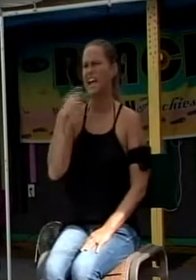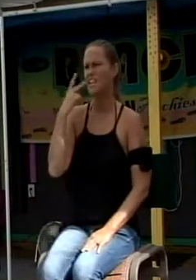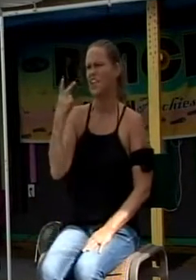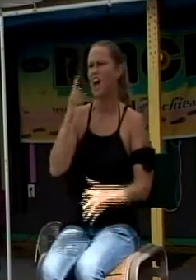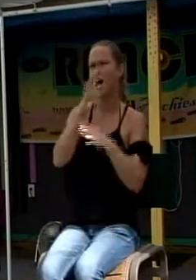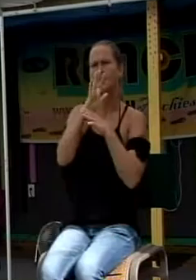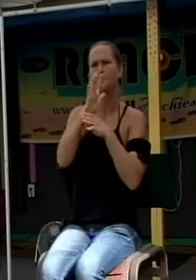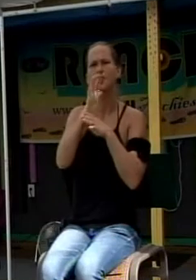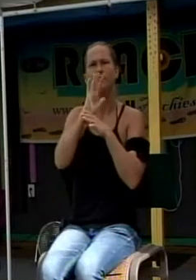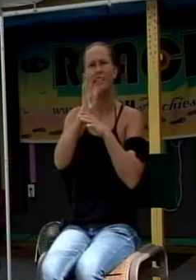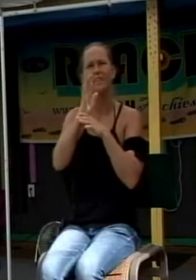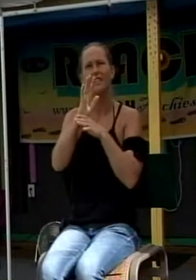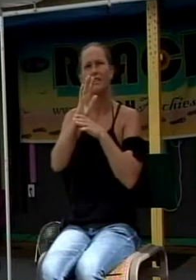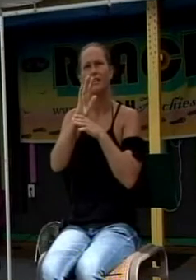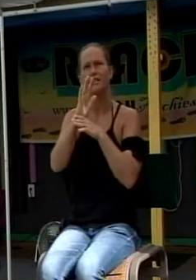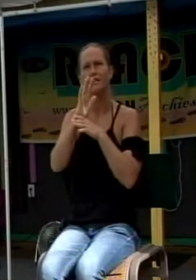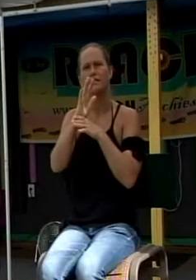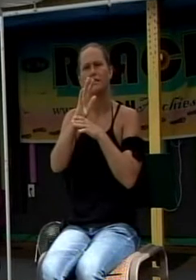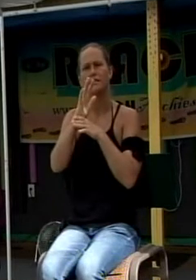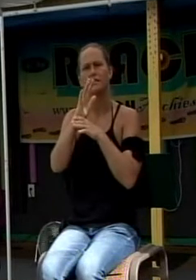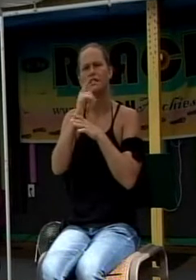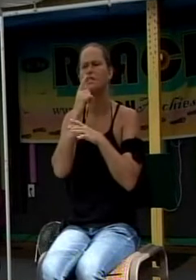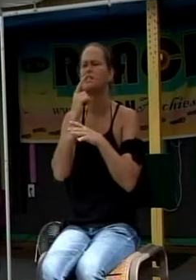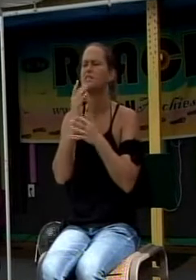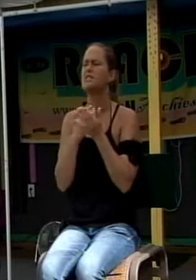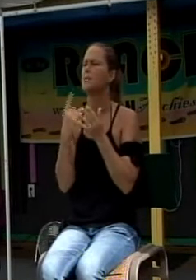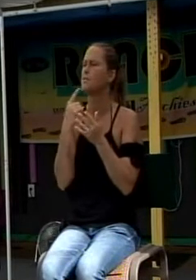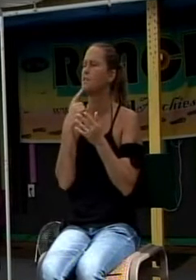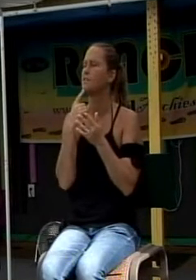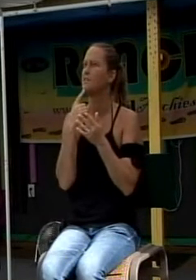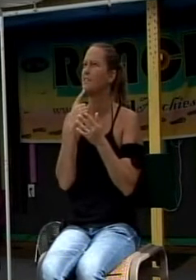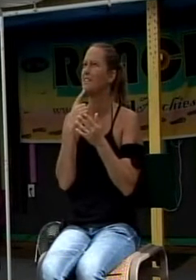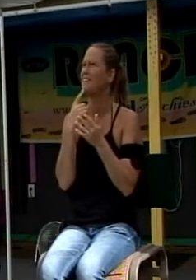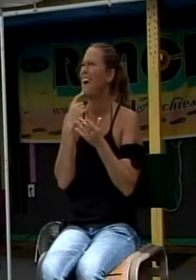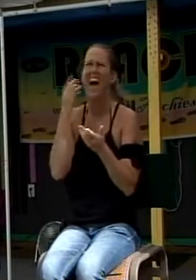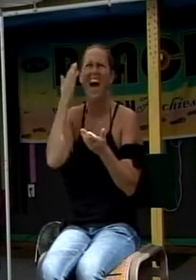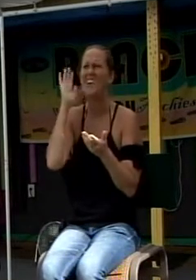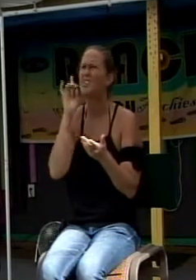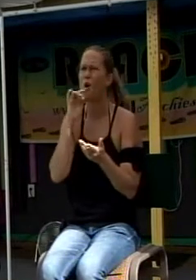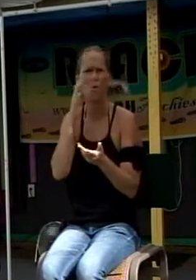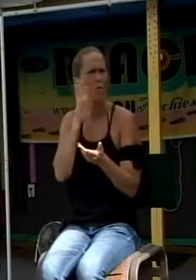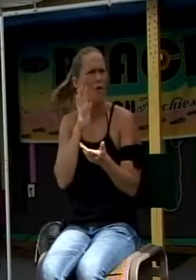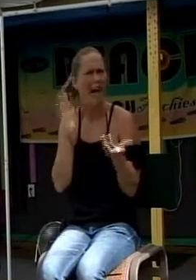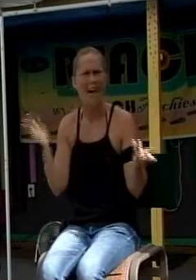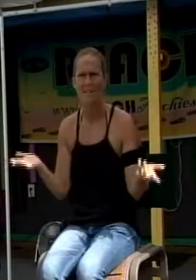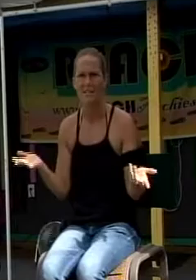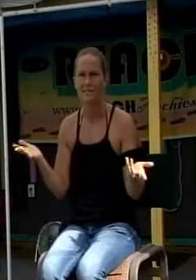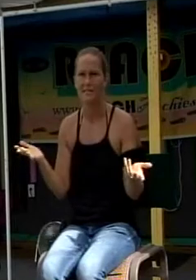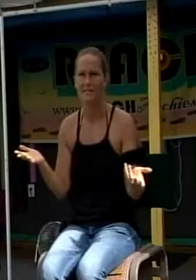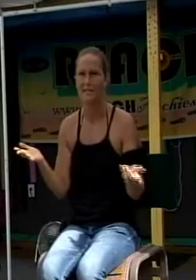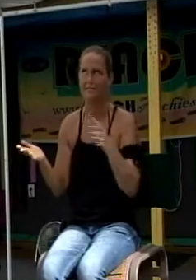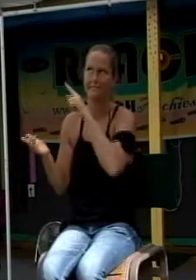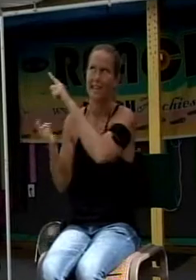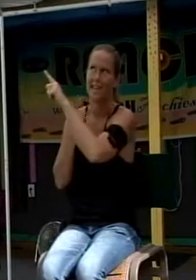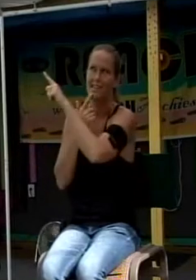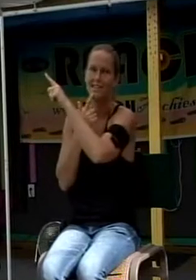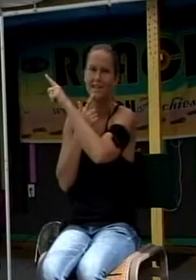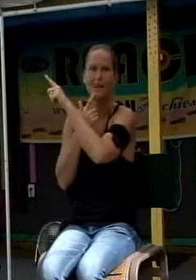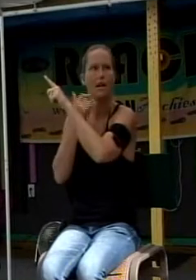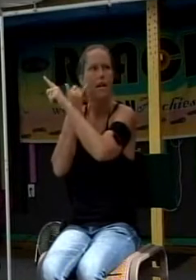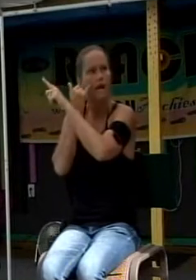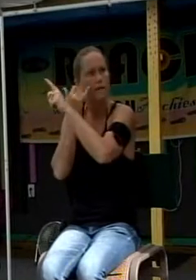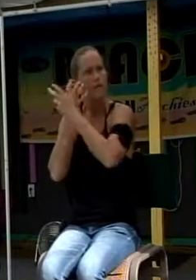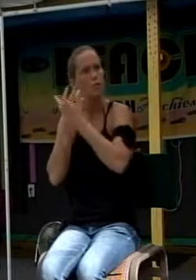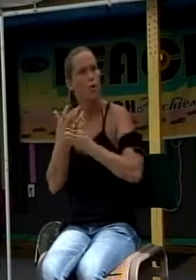confession. I don't know who God is. And God said, if you want to know, just ask. And it really became